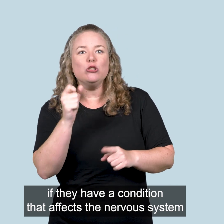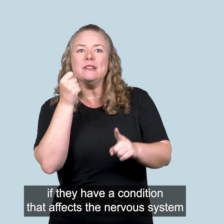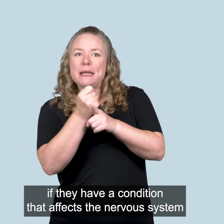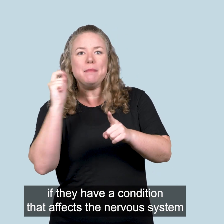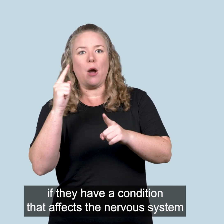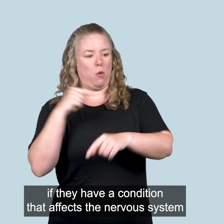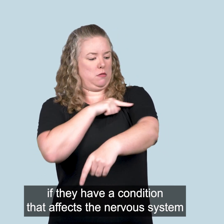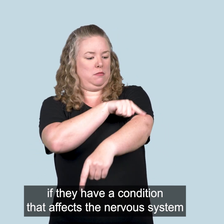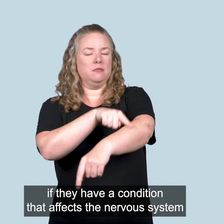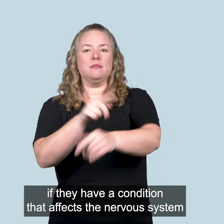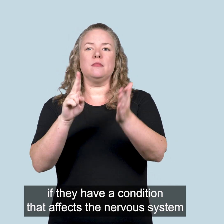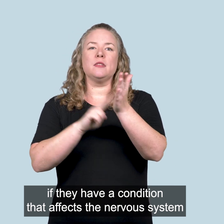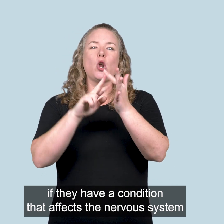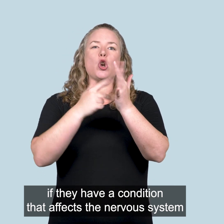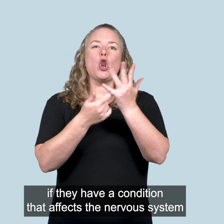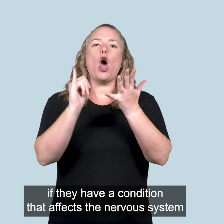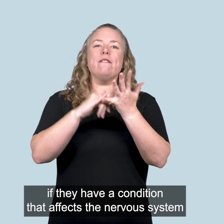that affects the nervous system,